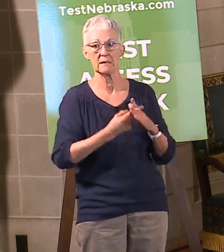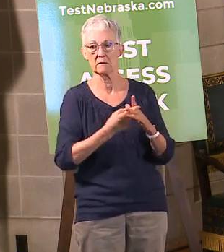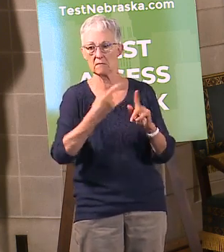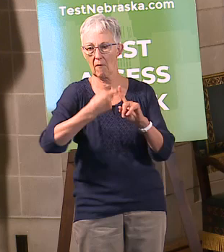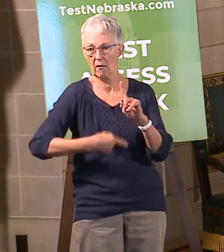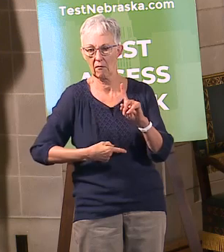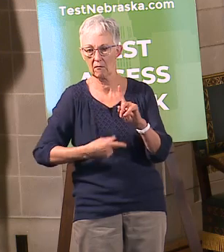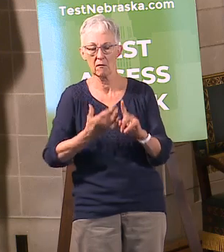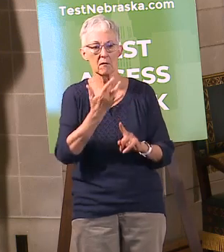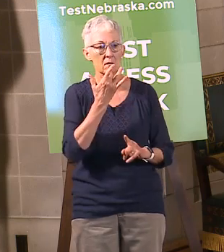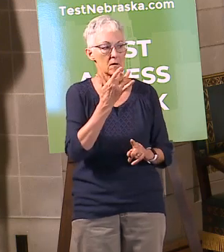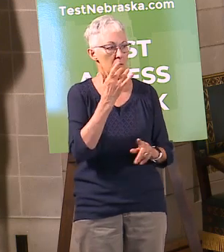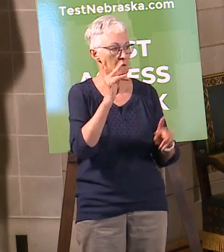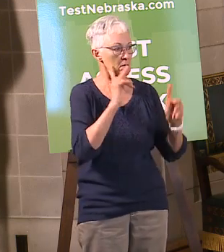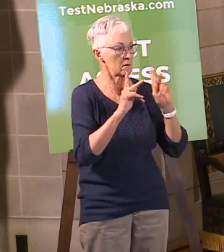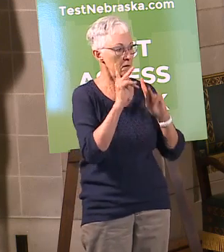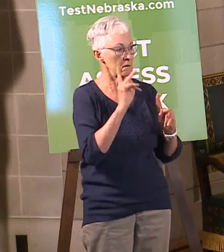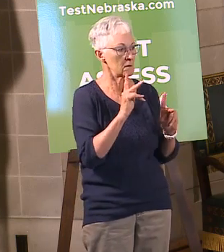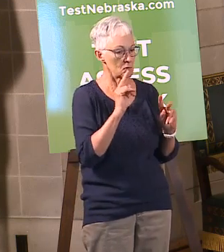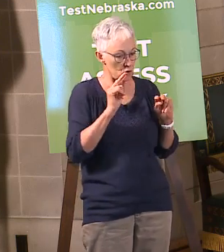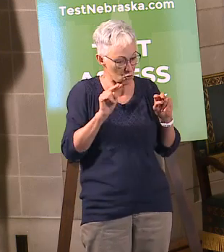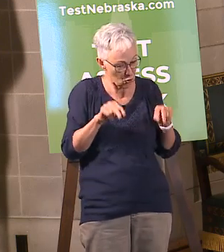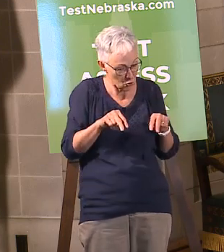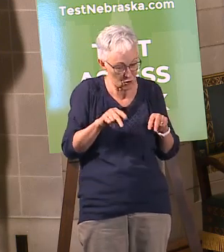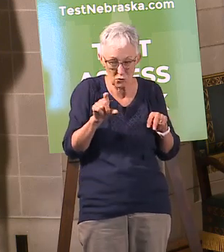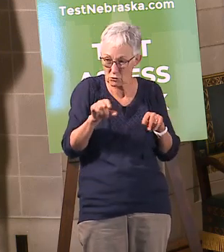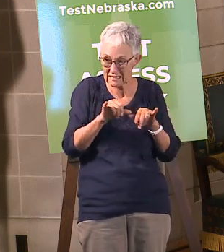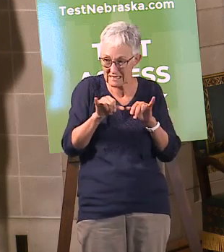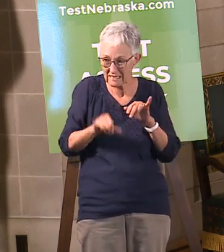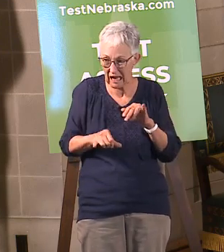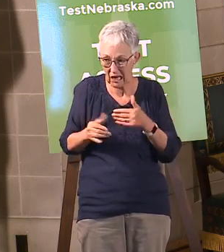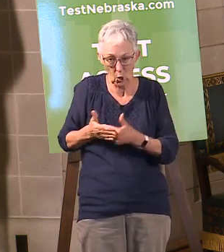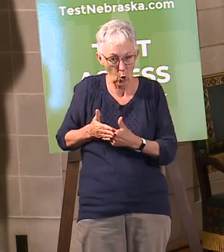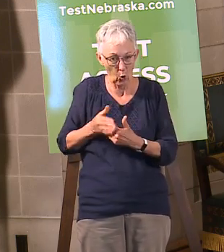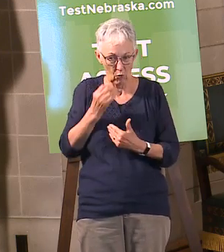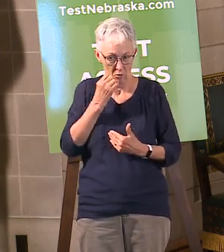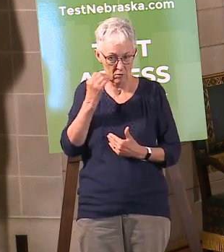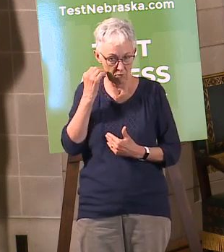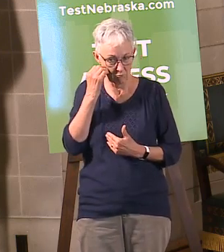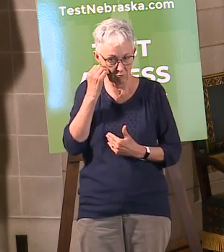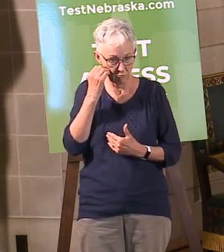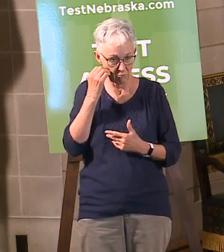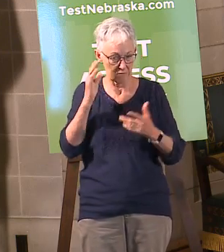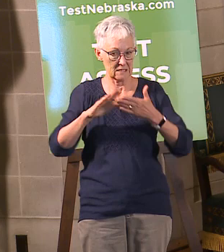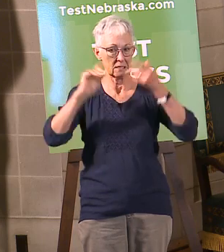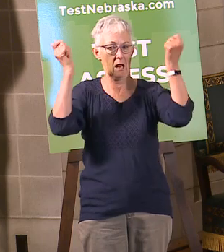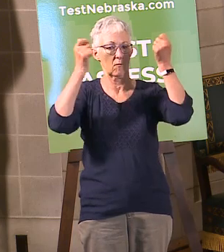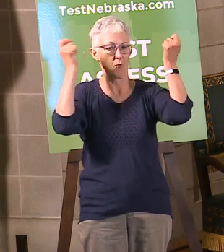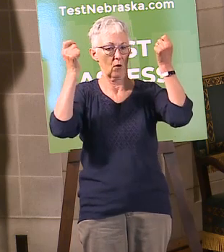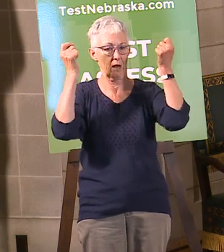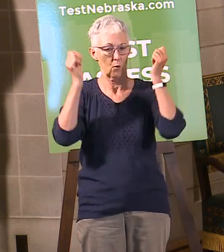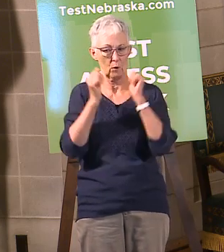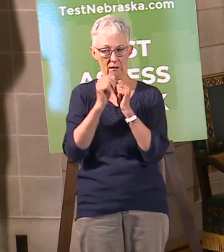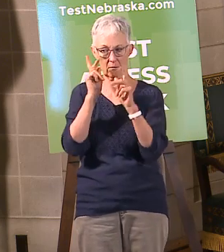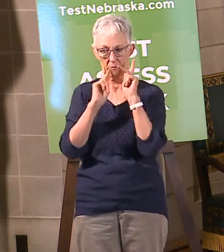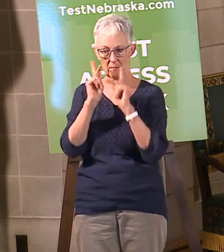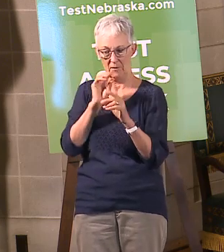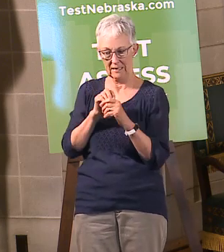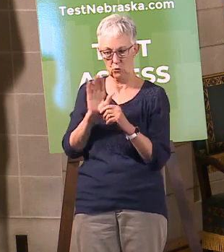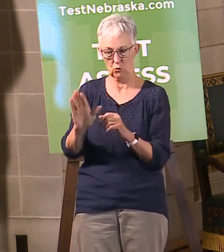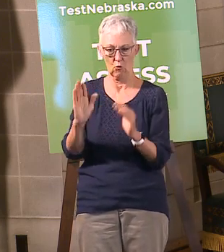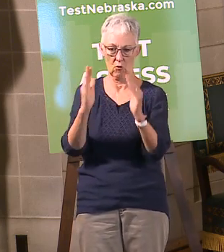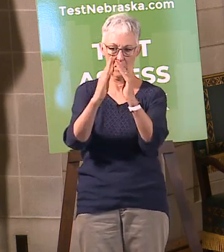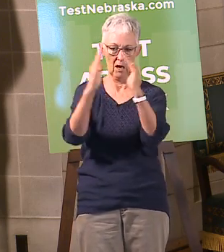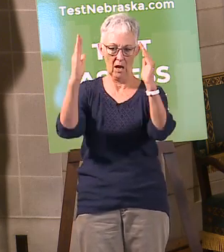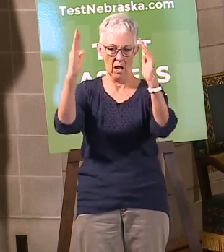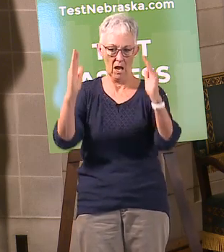people still look at staying close to home, celebrate just with your household, but avoid anything that has